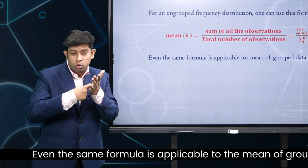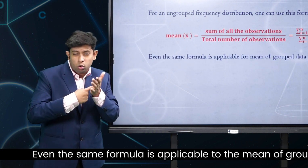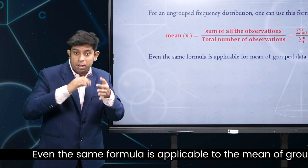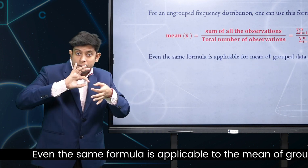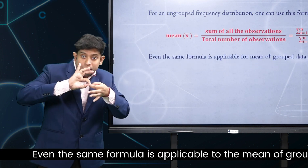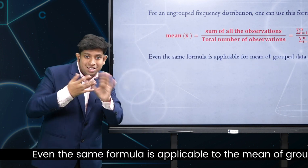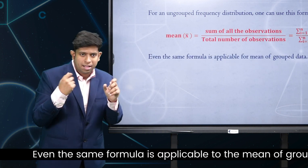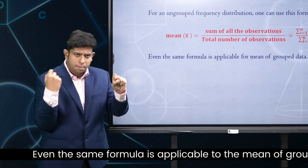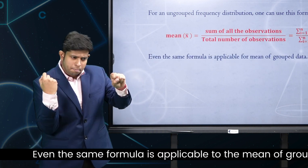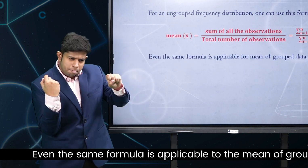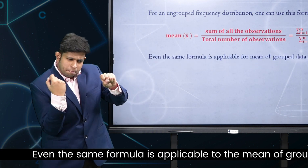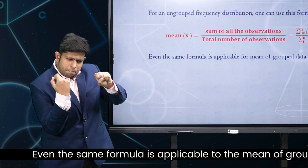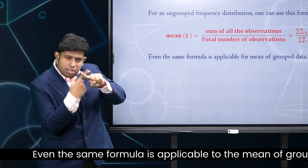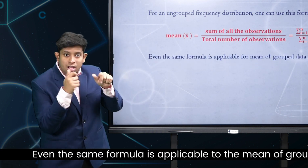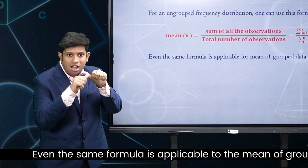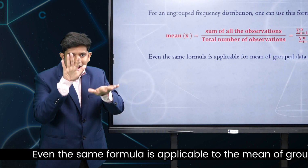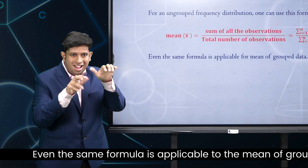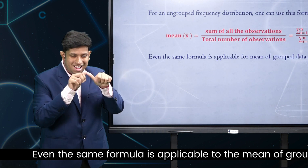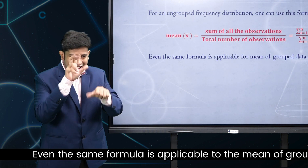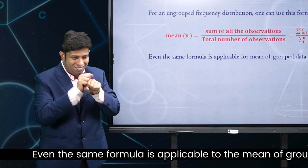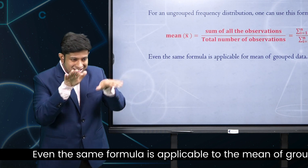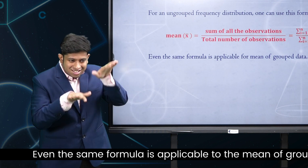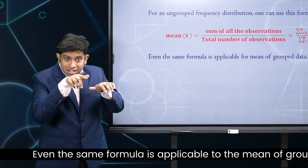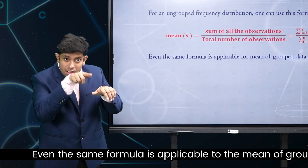formula is applicable to the mean of grouped data.